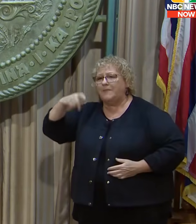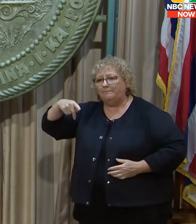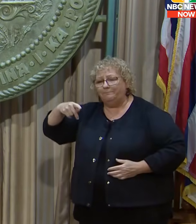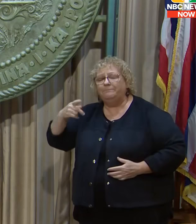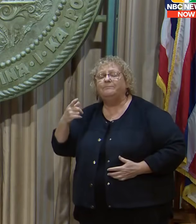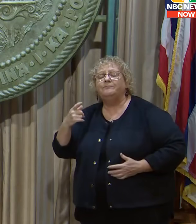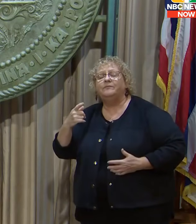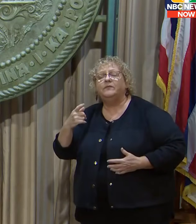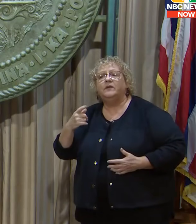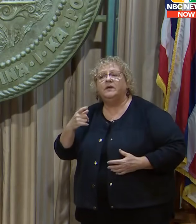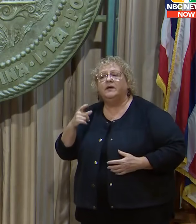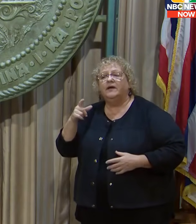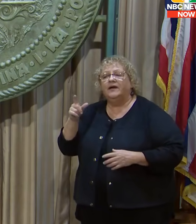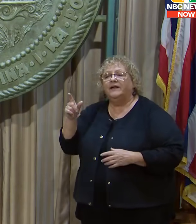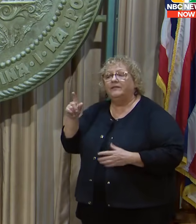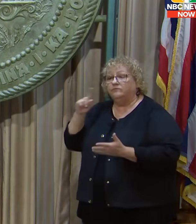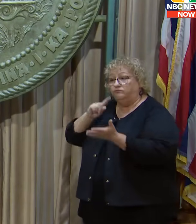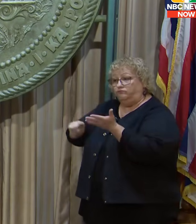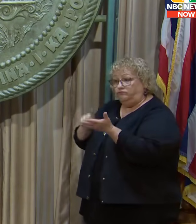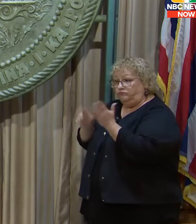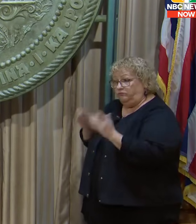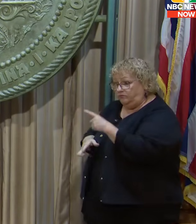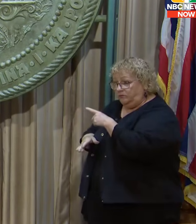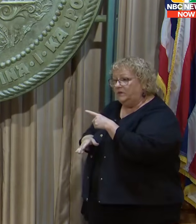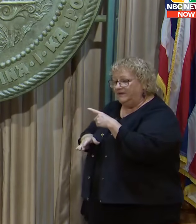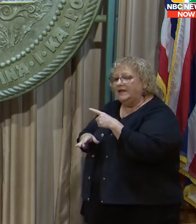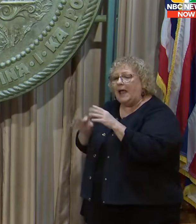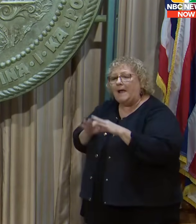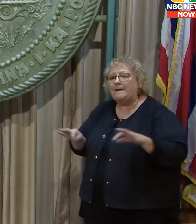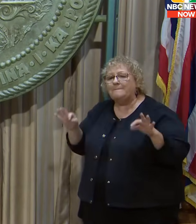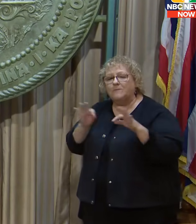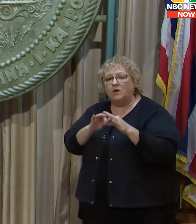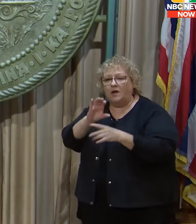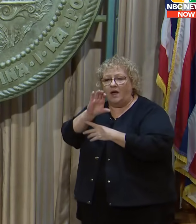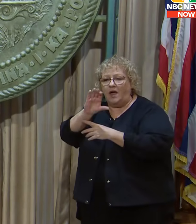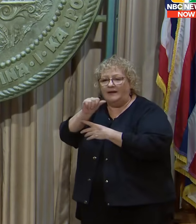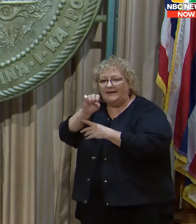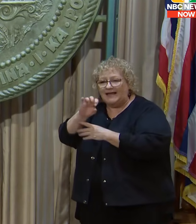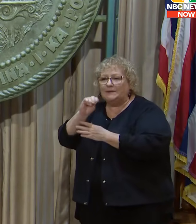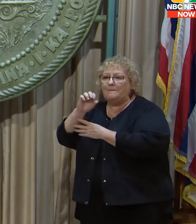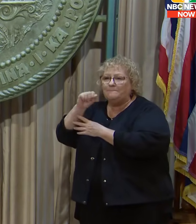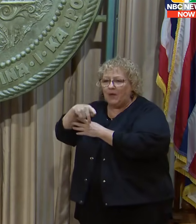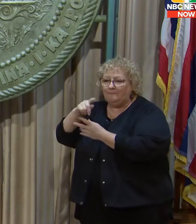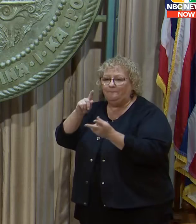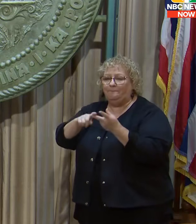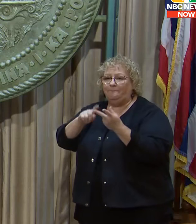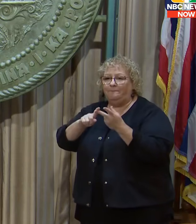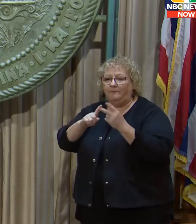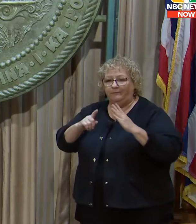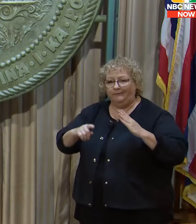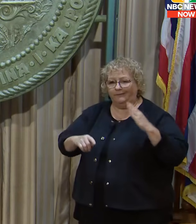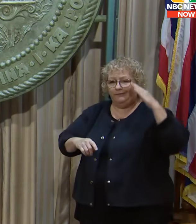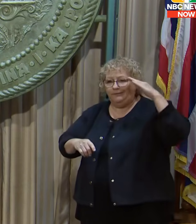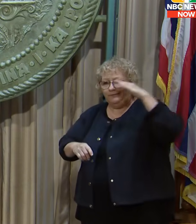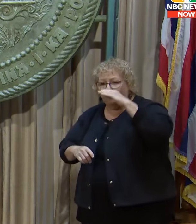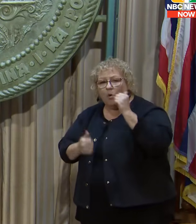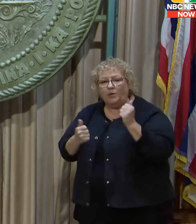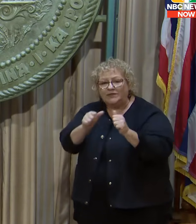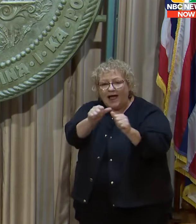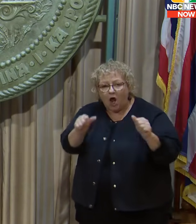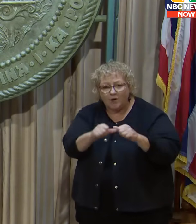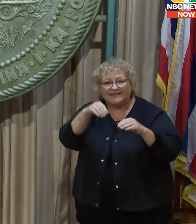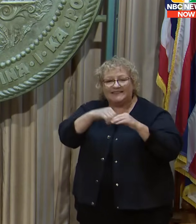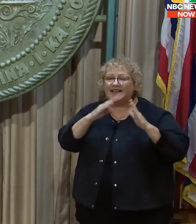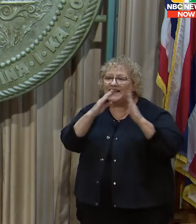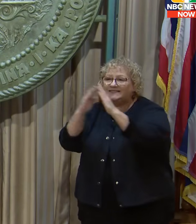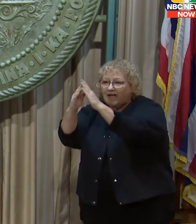what epidemiologic features are important, including case maps. The epidemic curve is being generated. And in fact, we